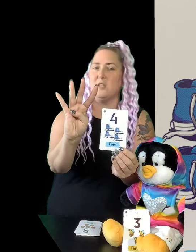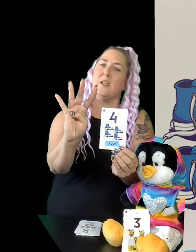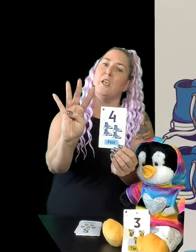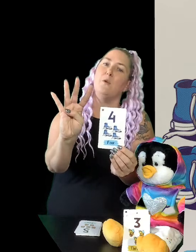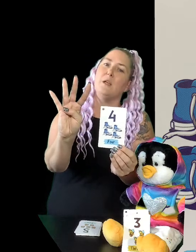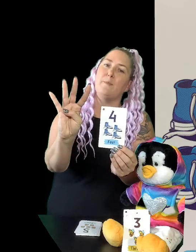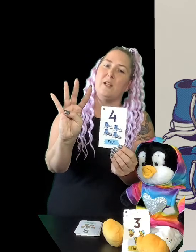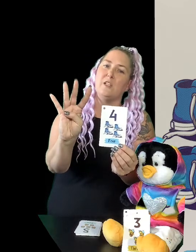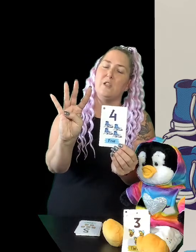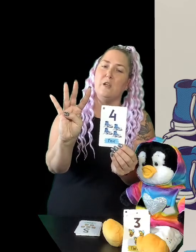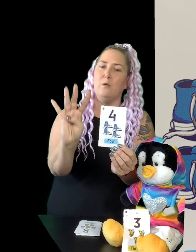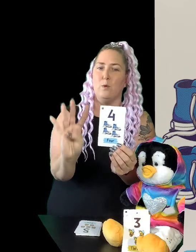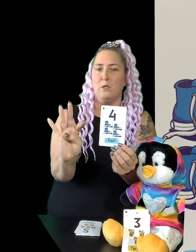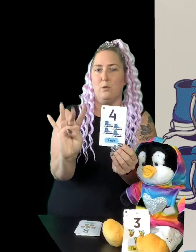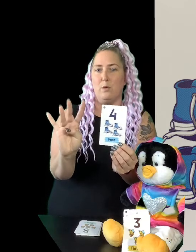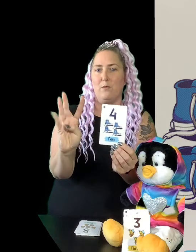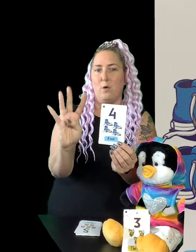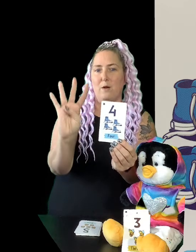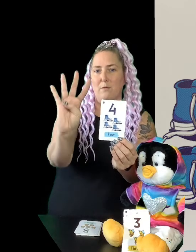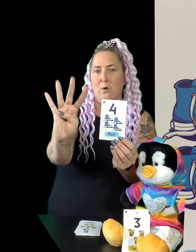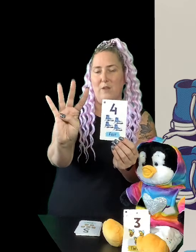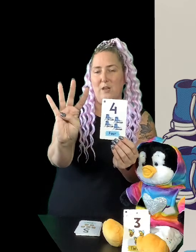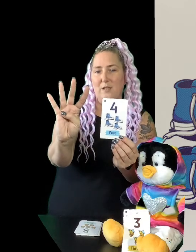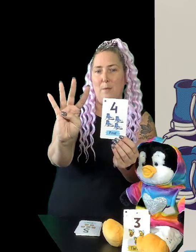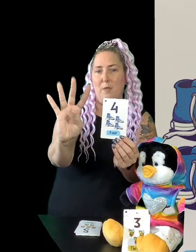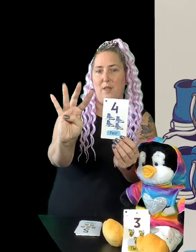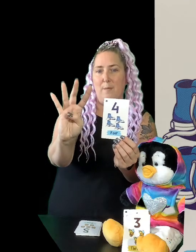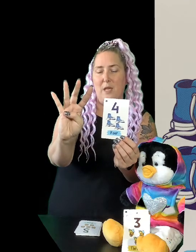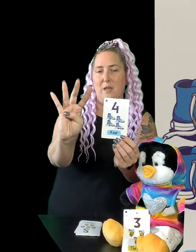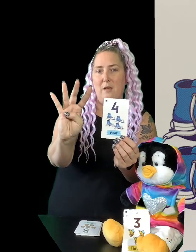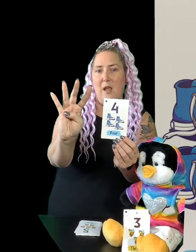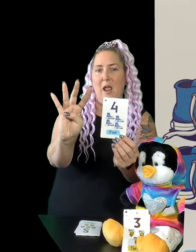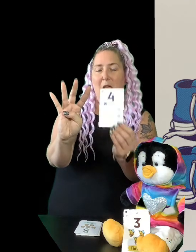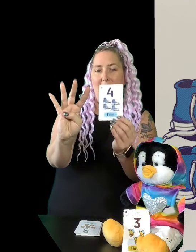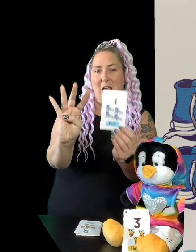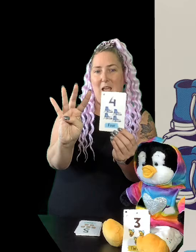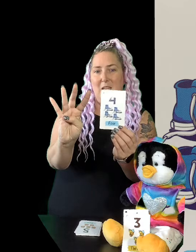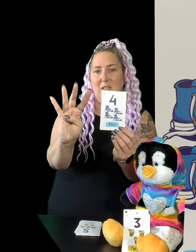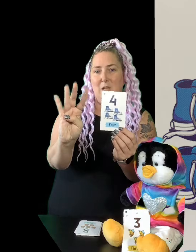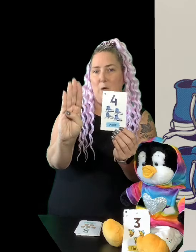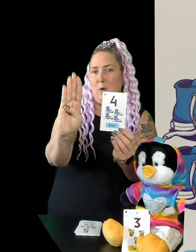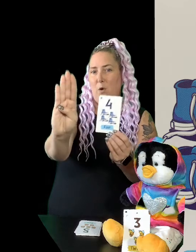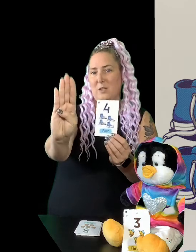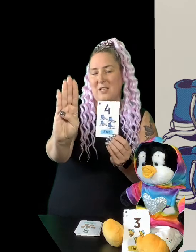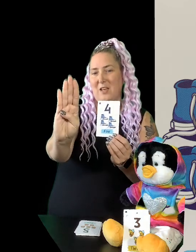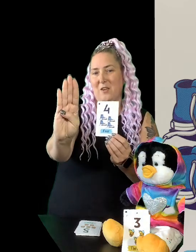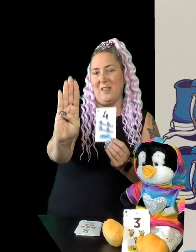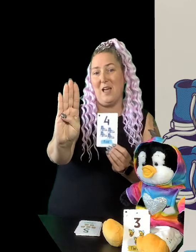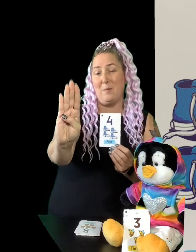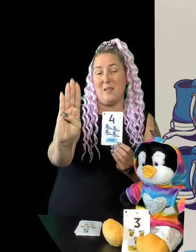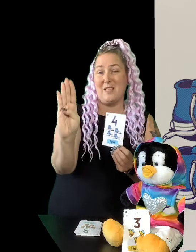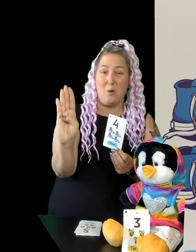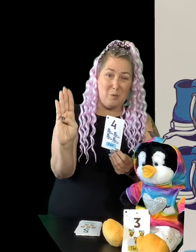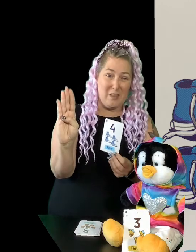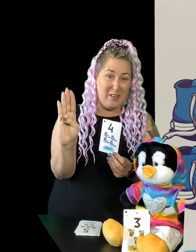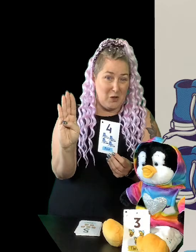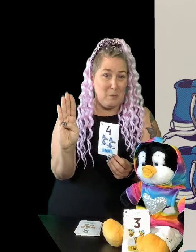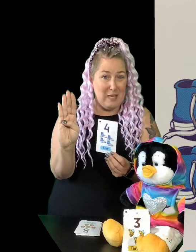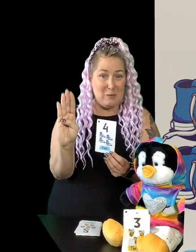like you would expect it to look. 1, 2, 3, 4. 4 fingers up, thumb in. And you don't want to hold it together like that because that would be the letter B,